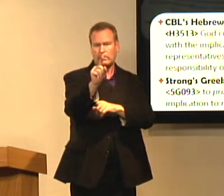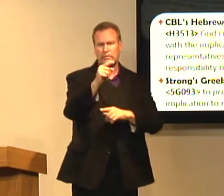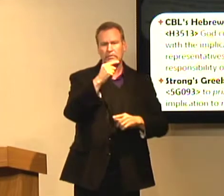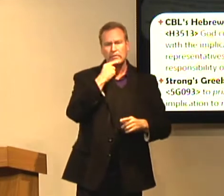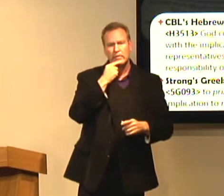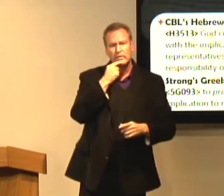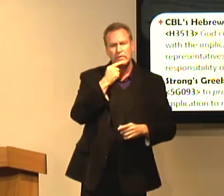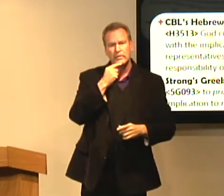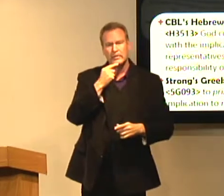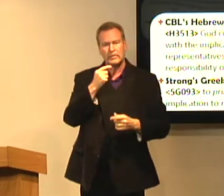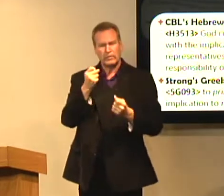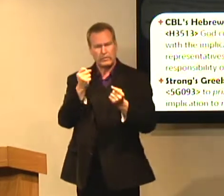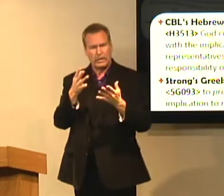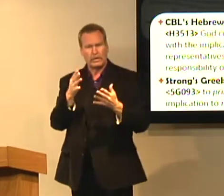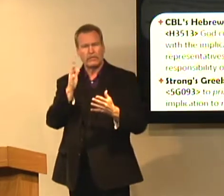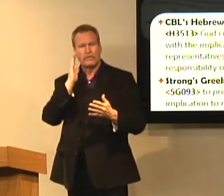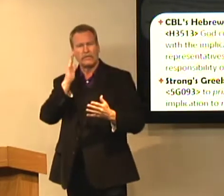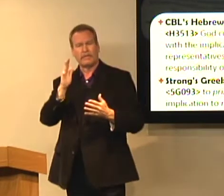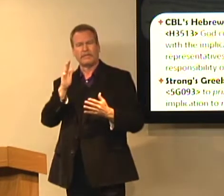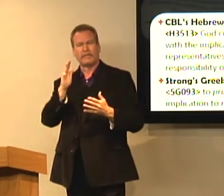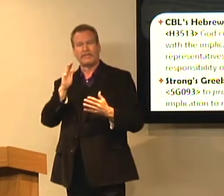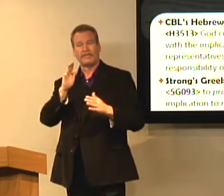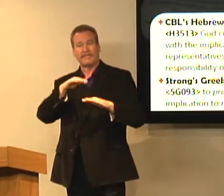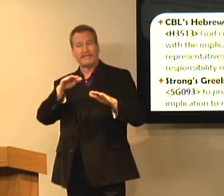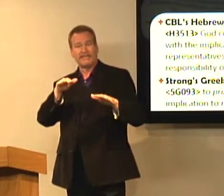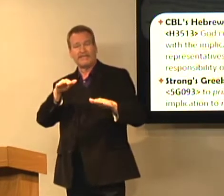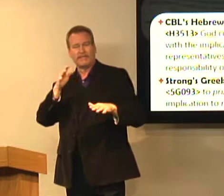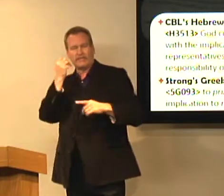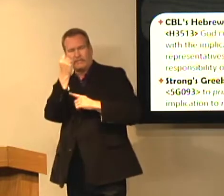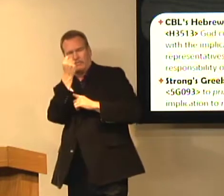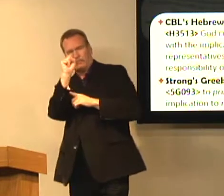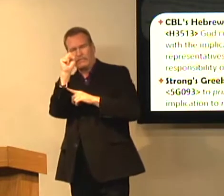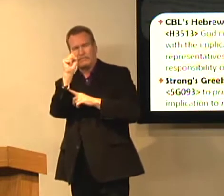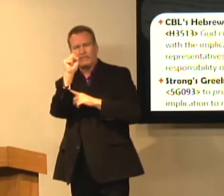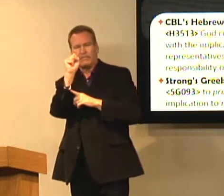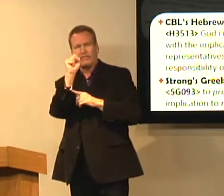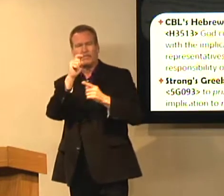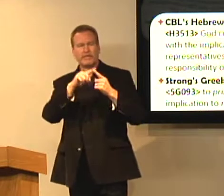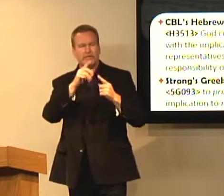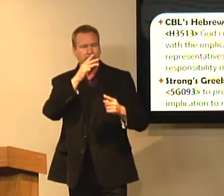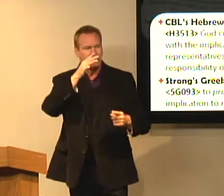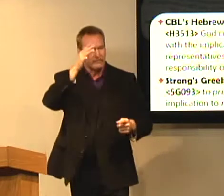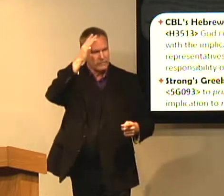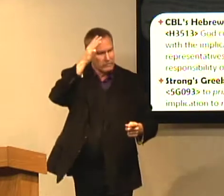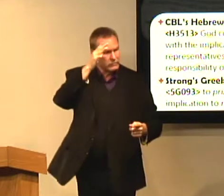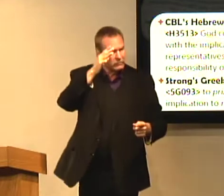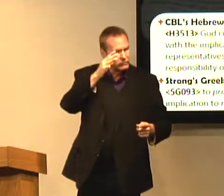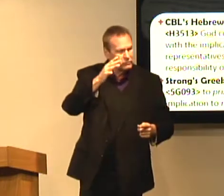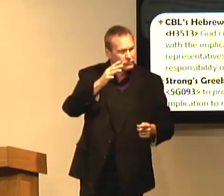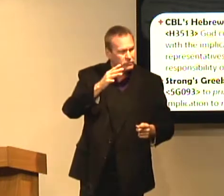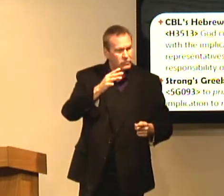verse 1, it says, in the last days, many will rebel against their